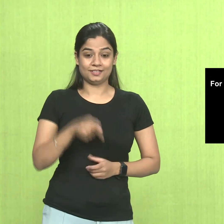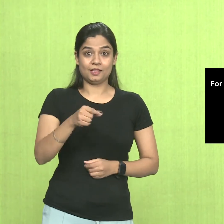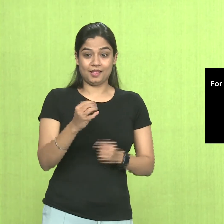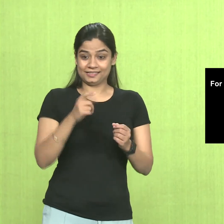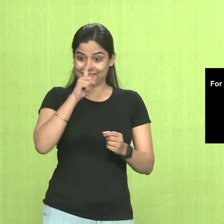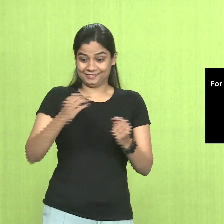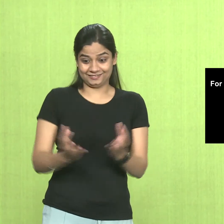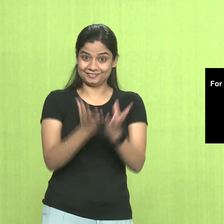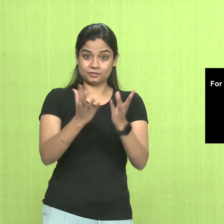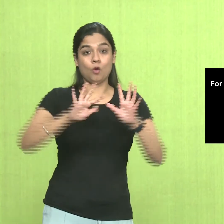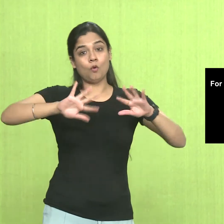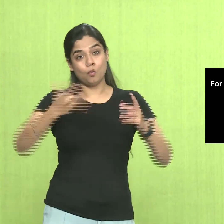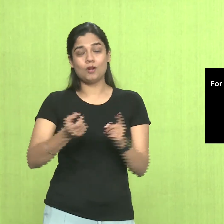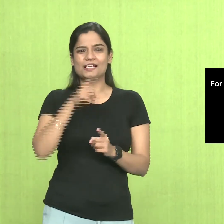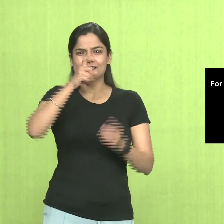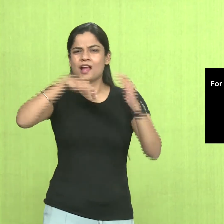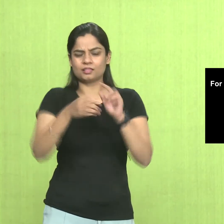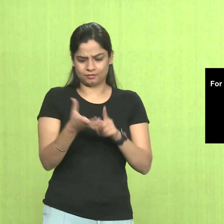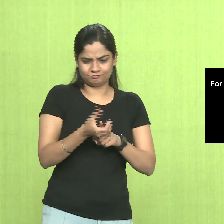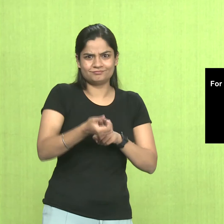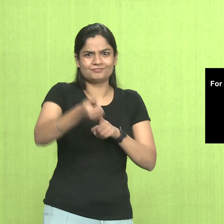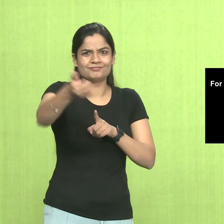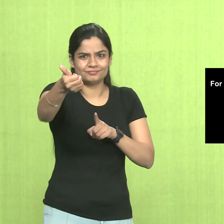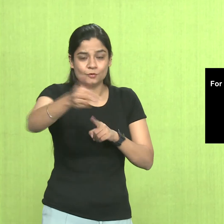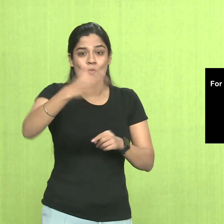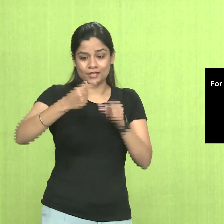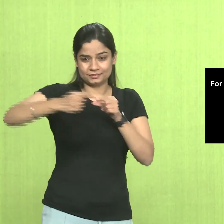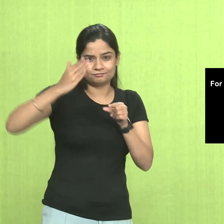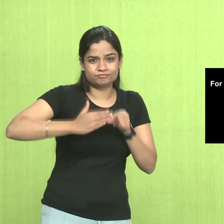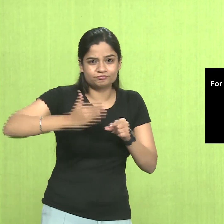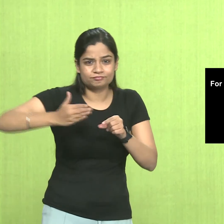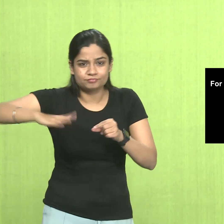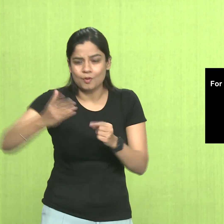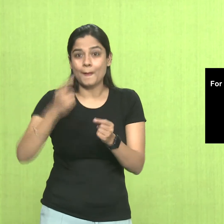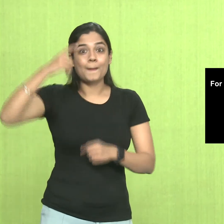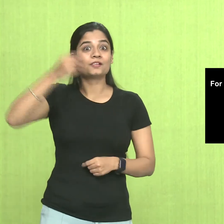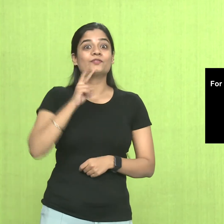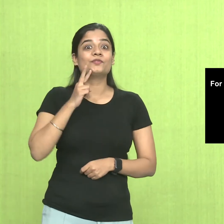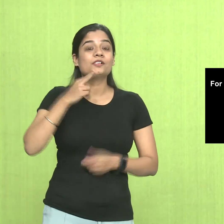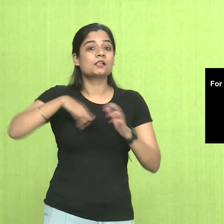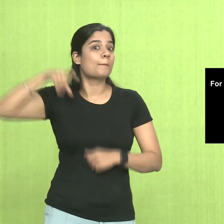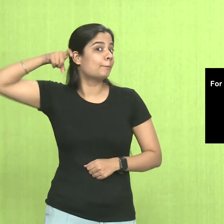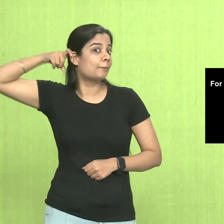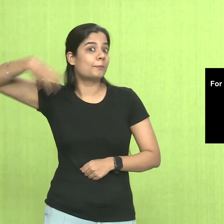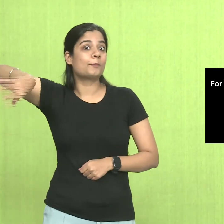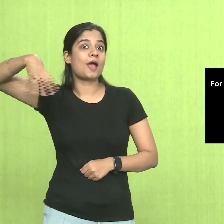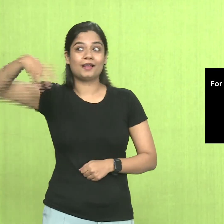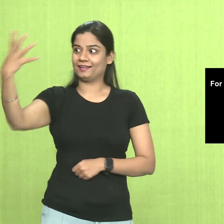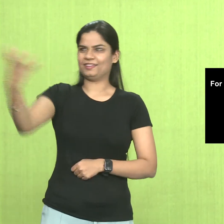You can do roasting for chicken, for kebabs, for meat, for brinjal. Brinjal is